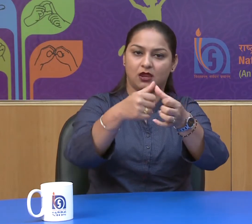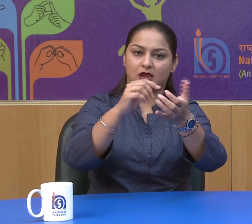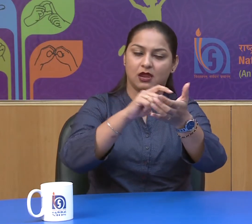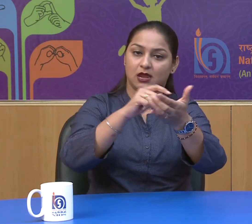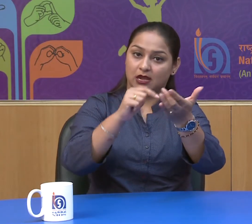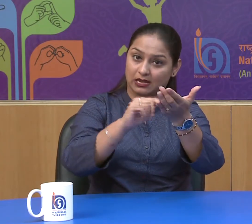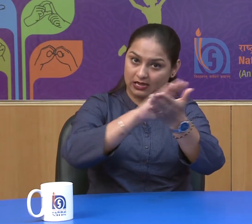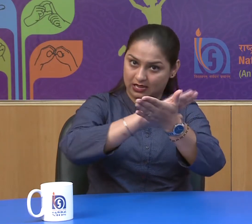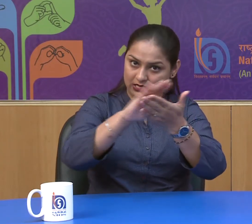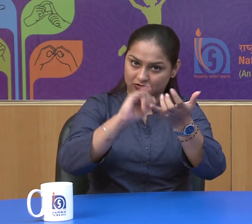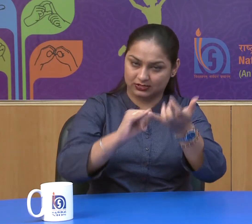and from outside,